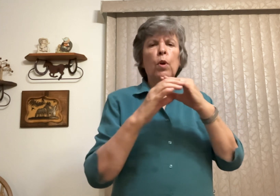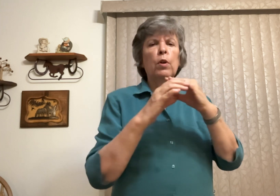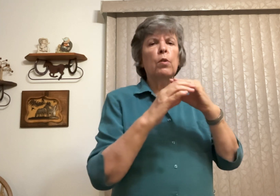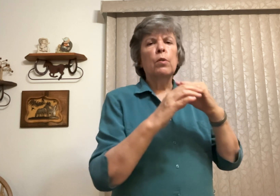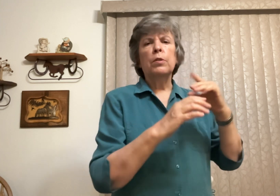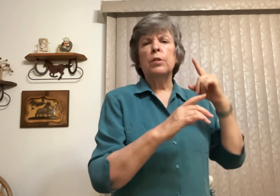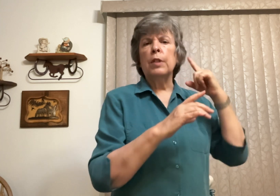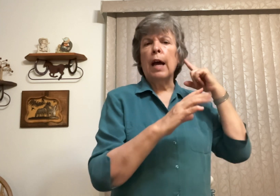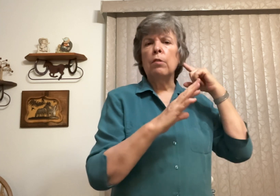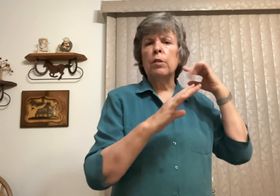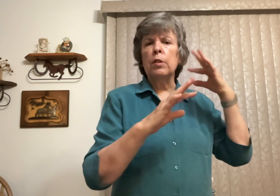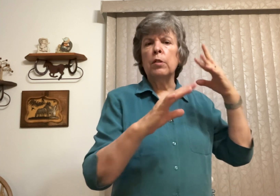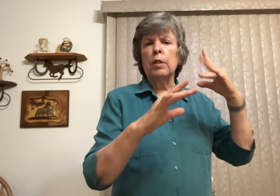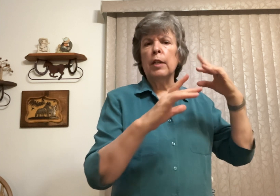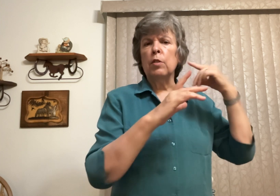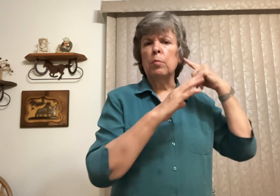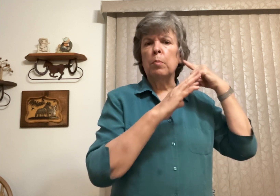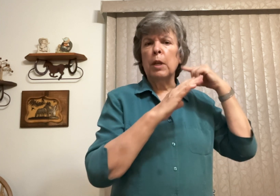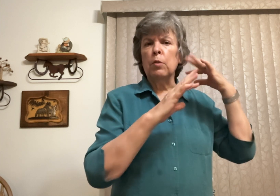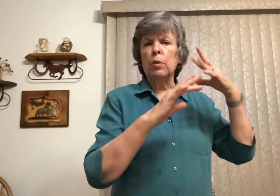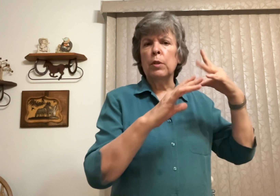will sound. This is like make noise